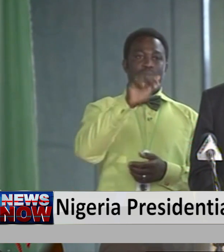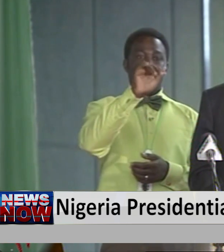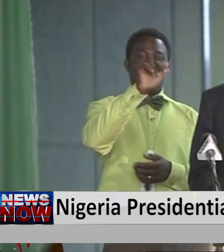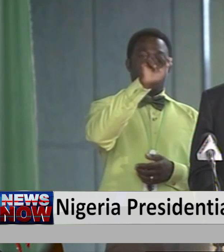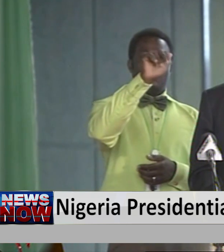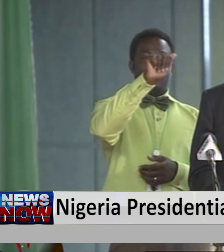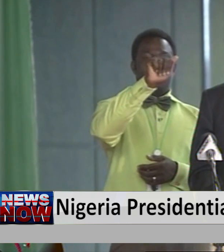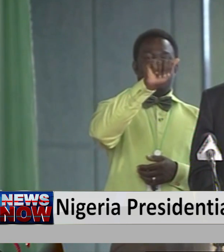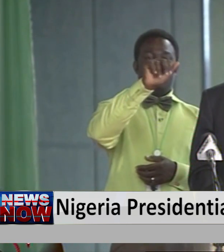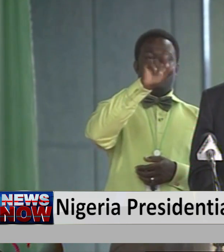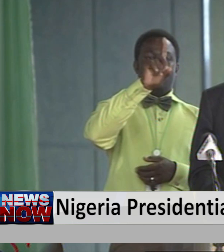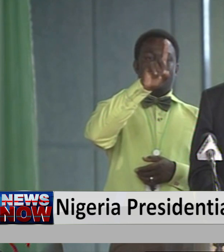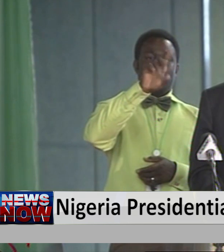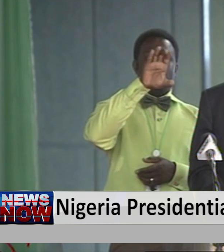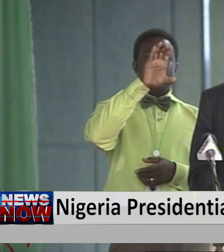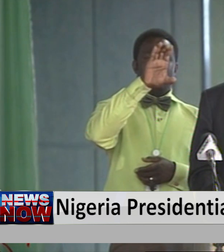ADC